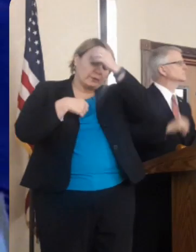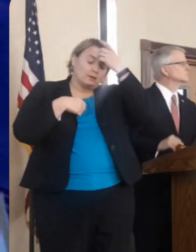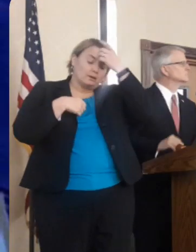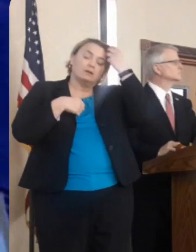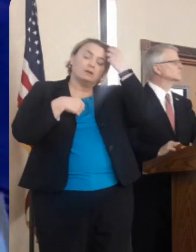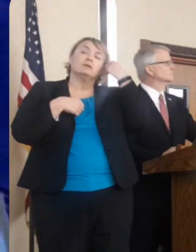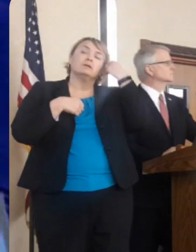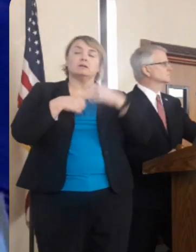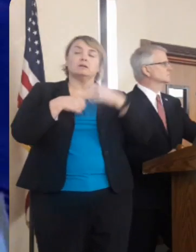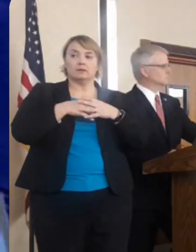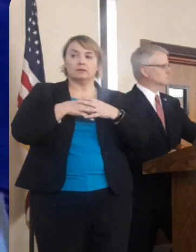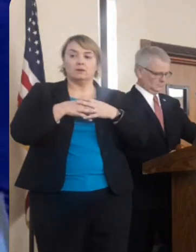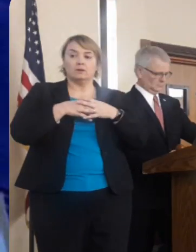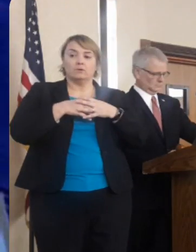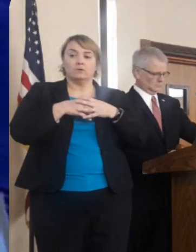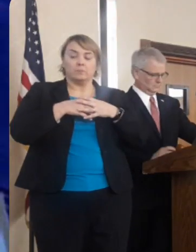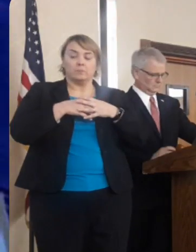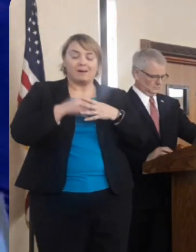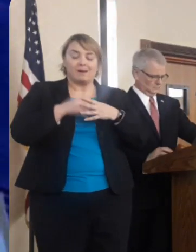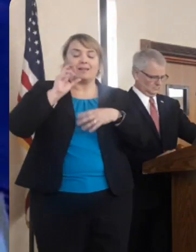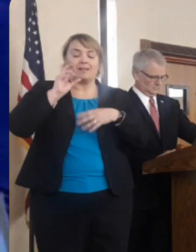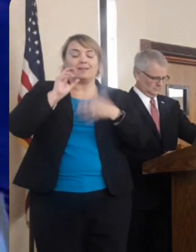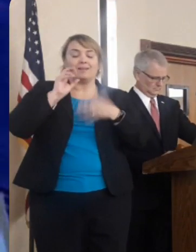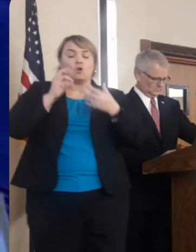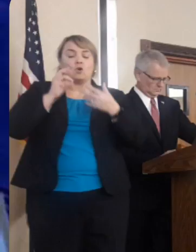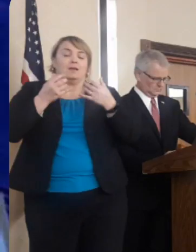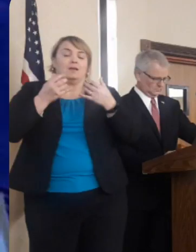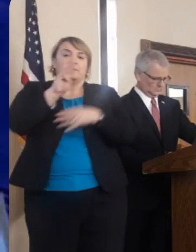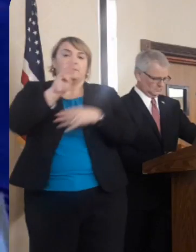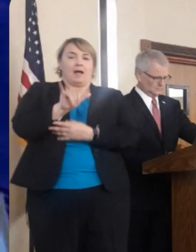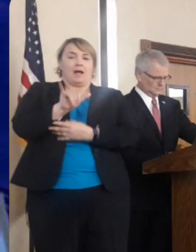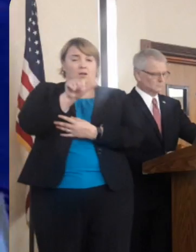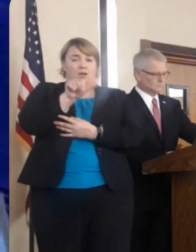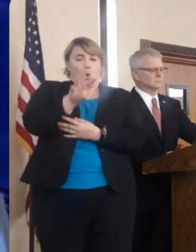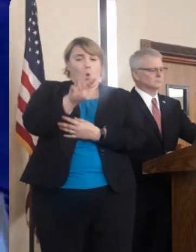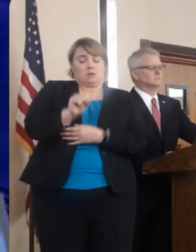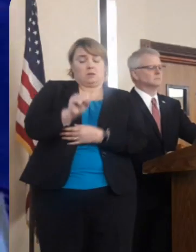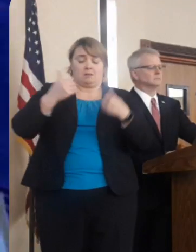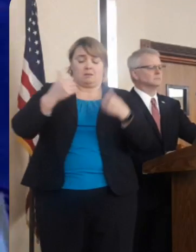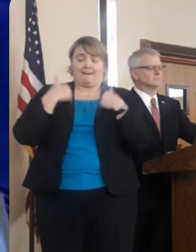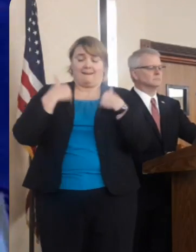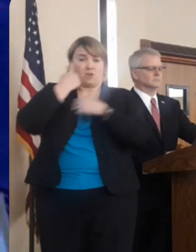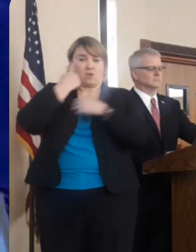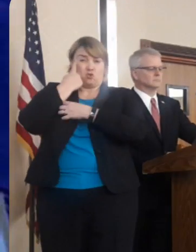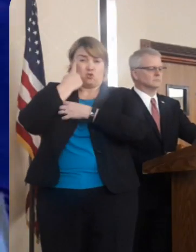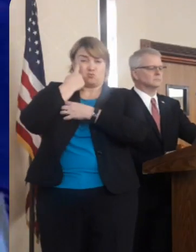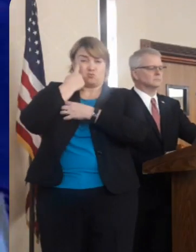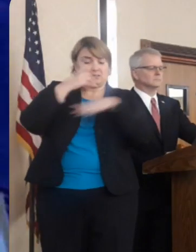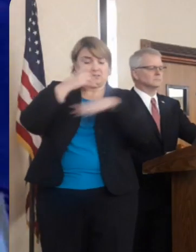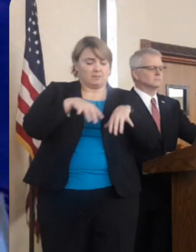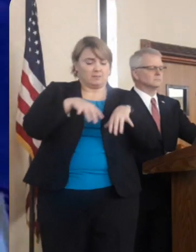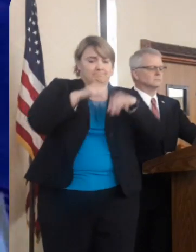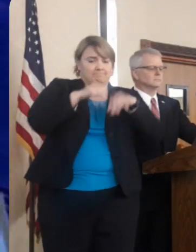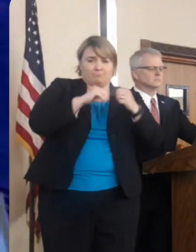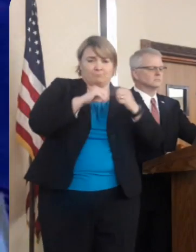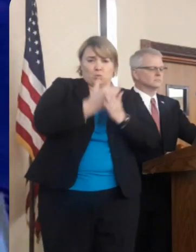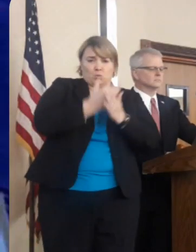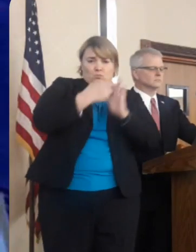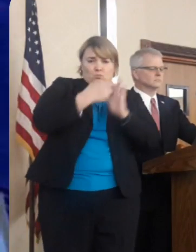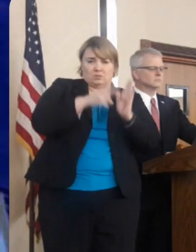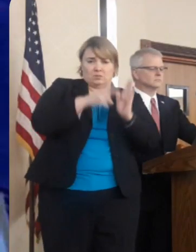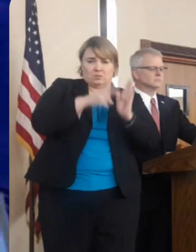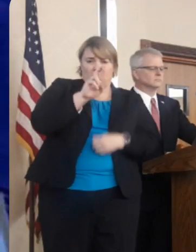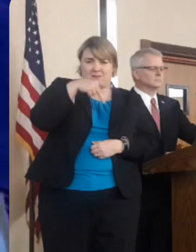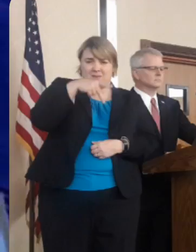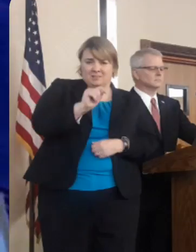of a vacuum in the bylaws created by the recently adopted RPT rules that we adopted in June.